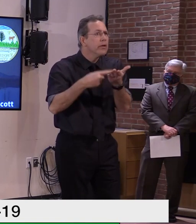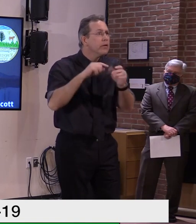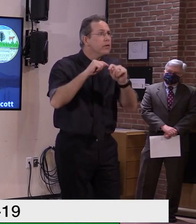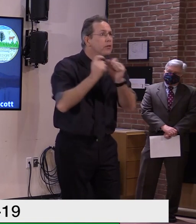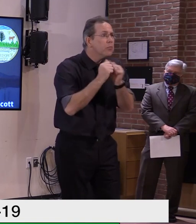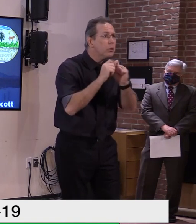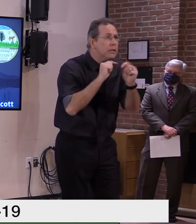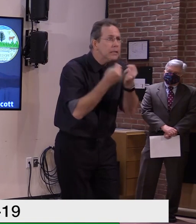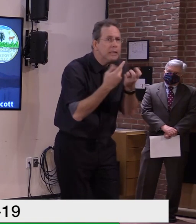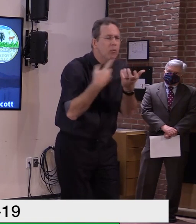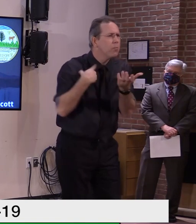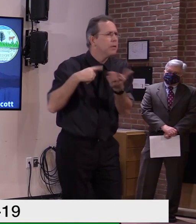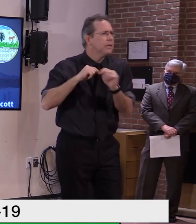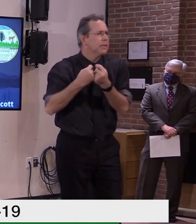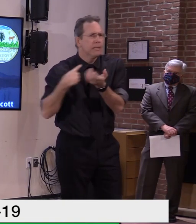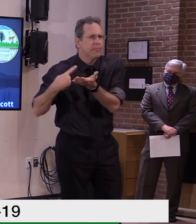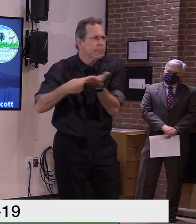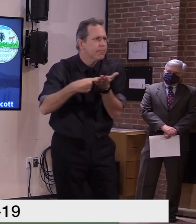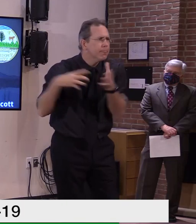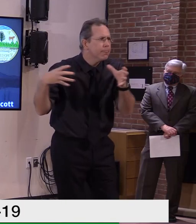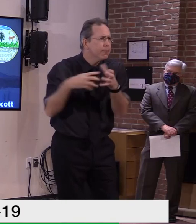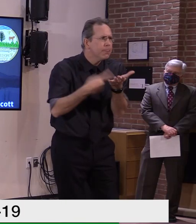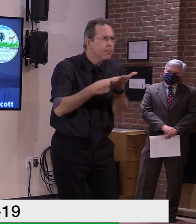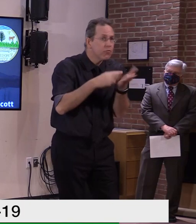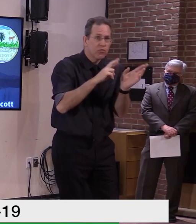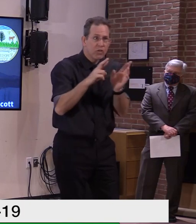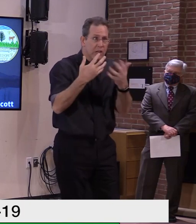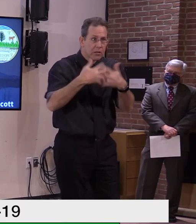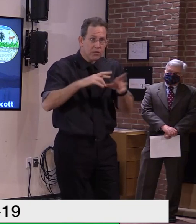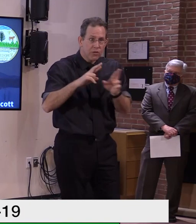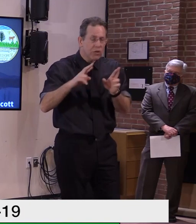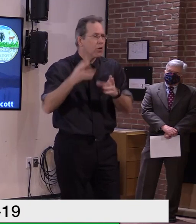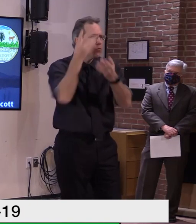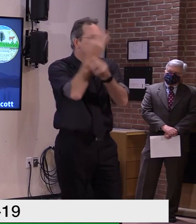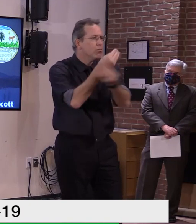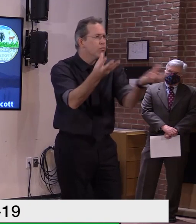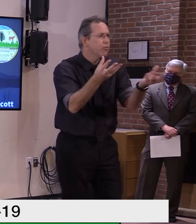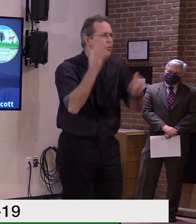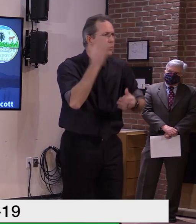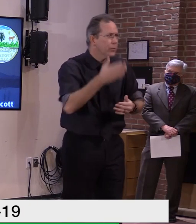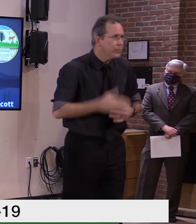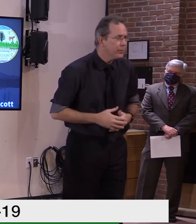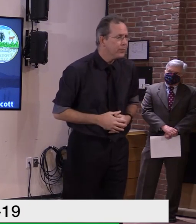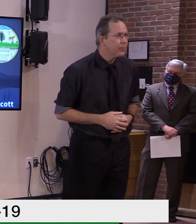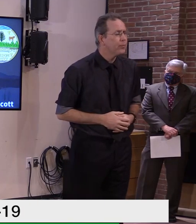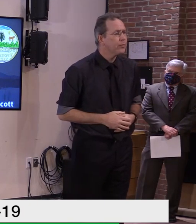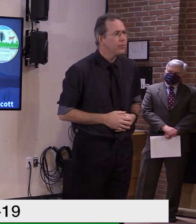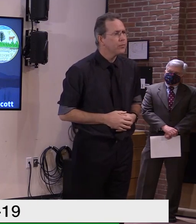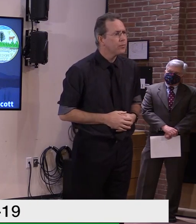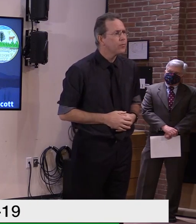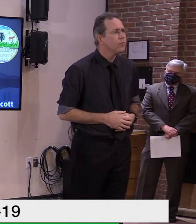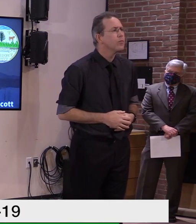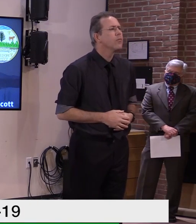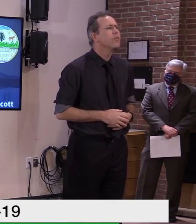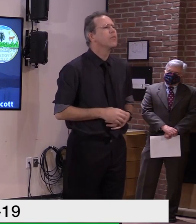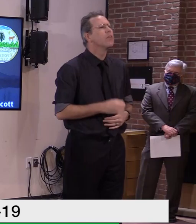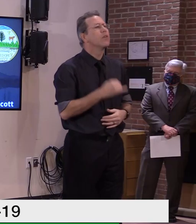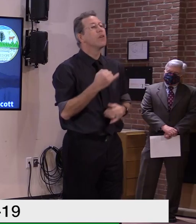Finally, I thought I should note that this is our 100th media briefing since I declared the state of